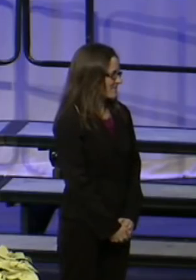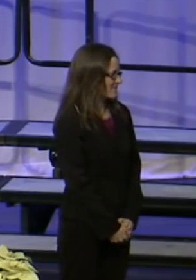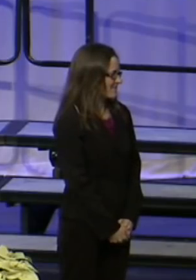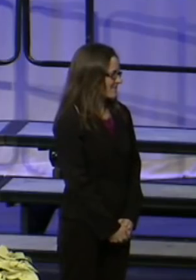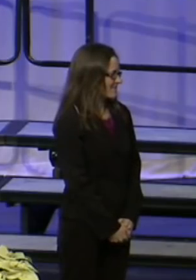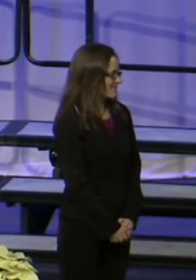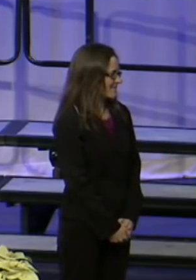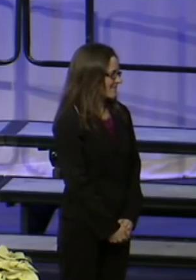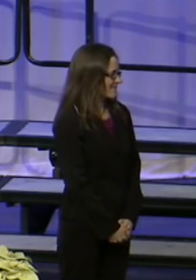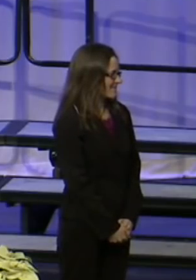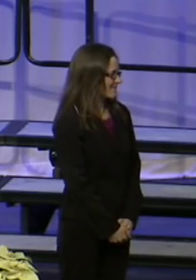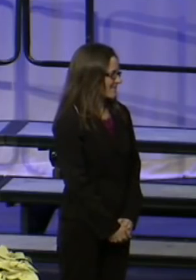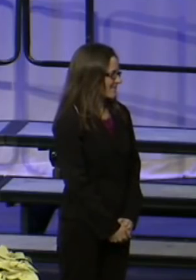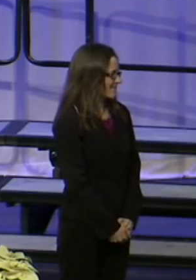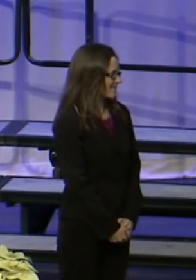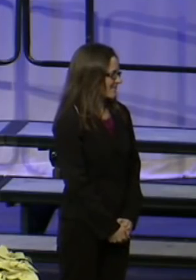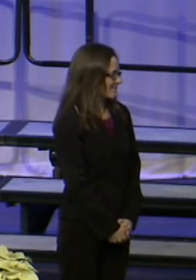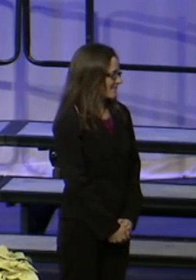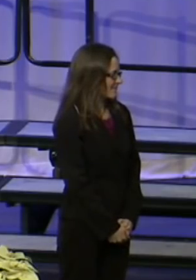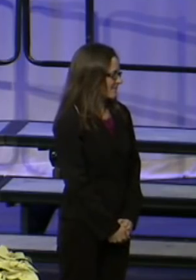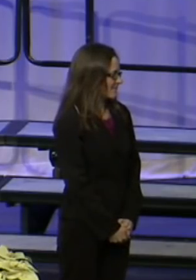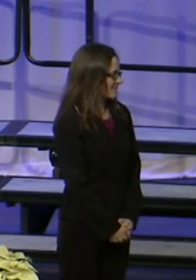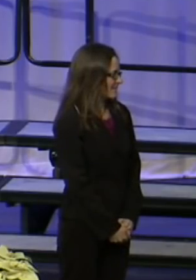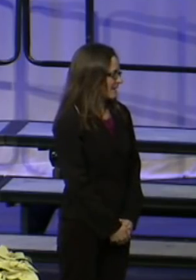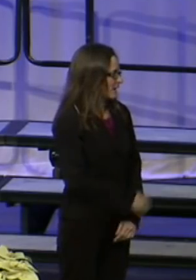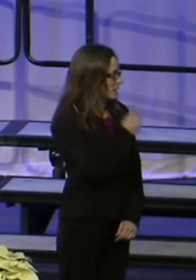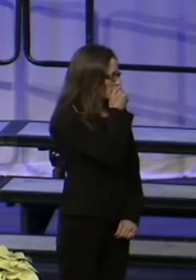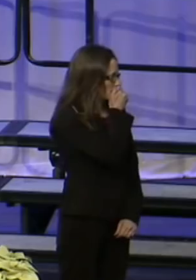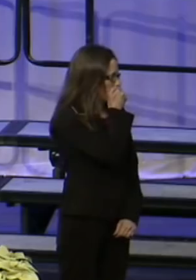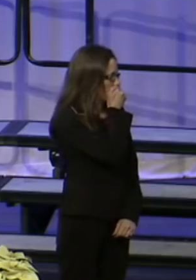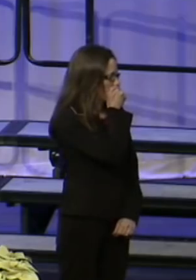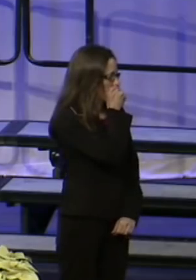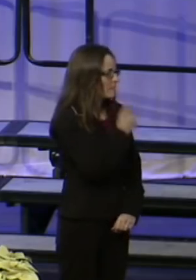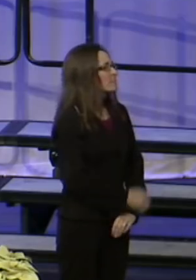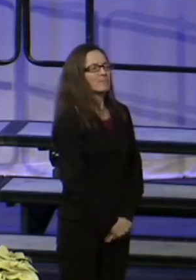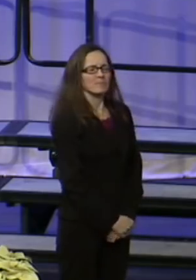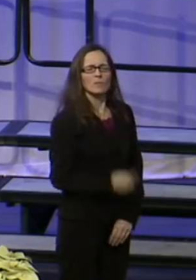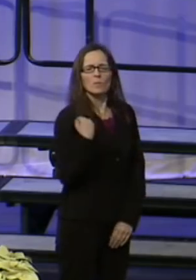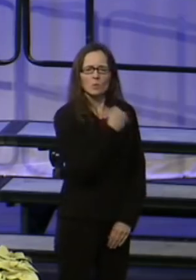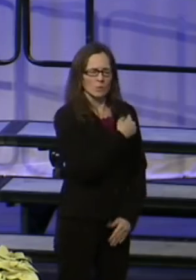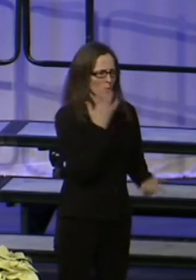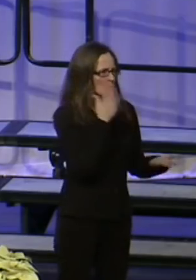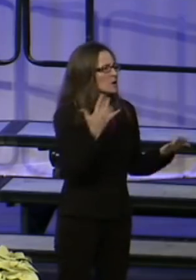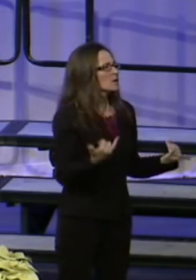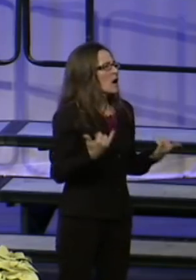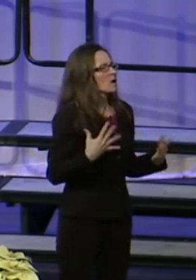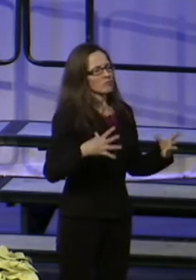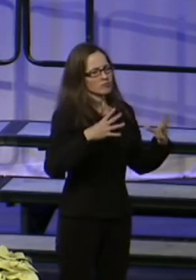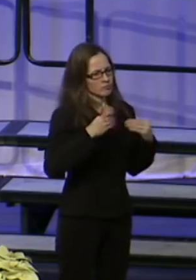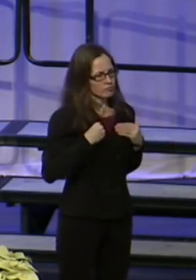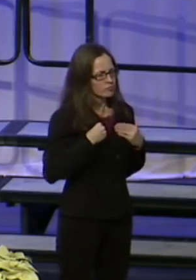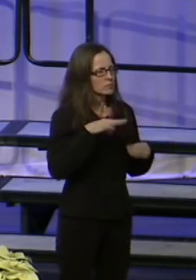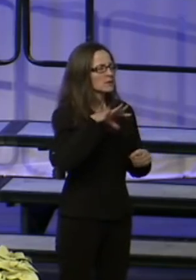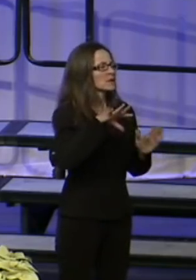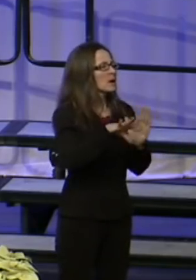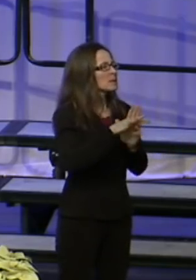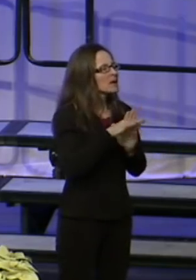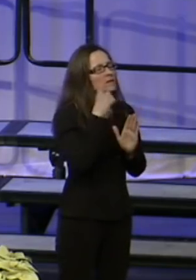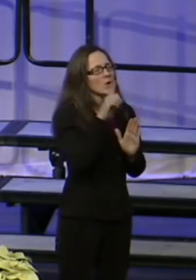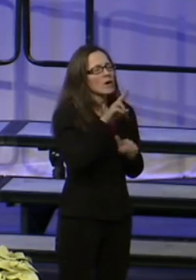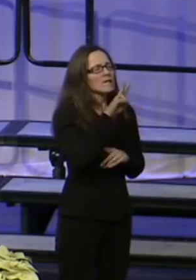We will now take, losing my voice. We will now take nominations for vice chairperson of the council.